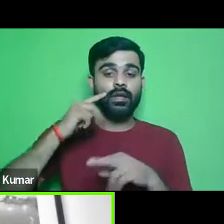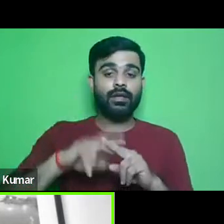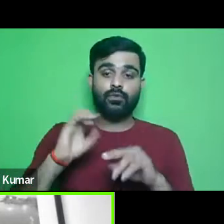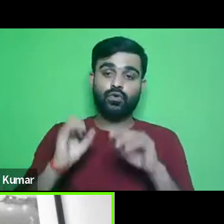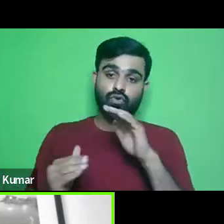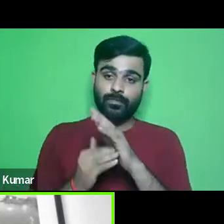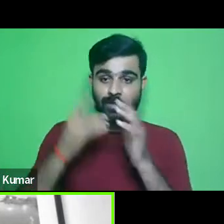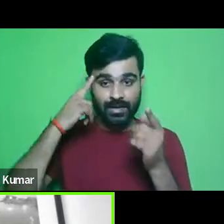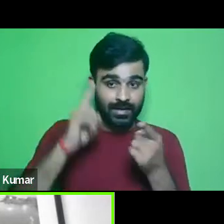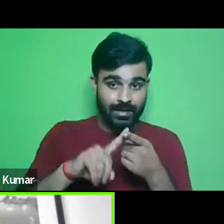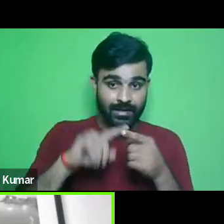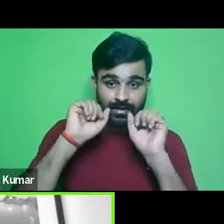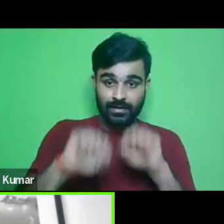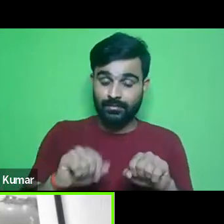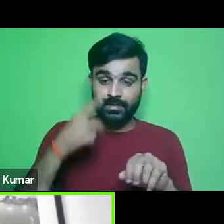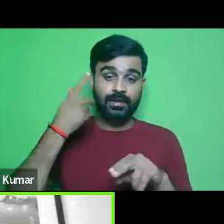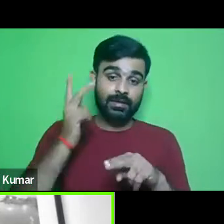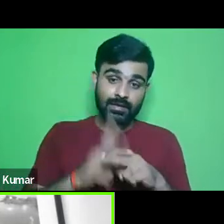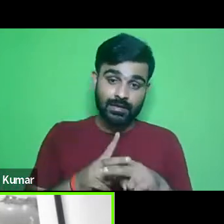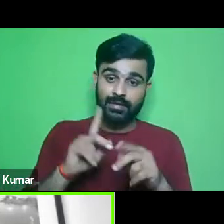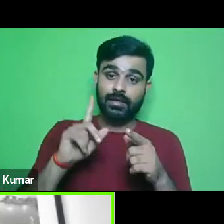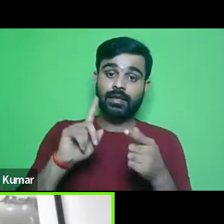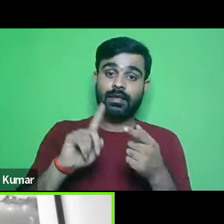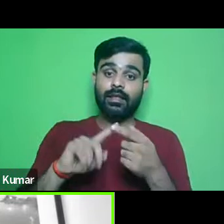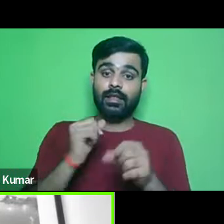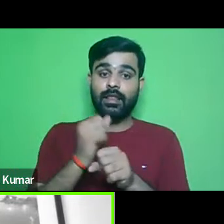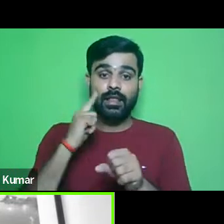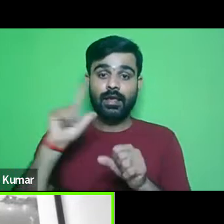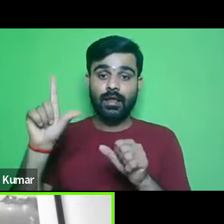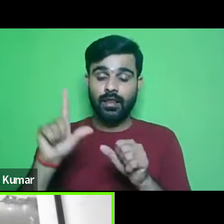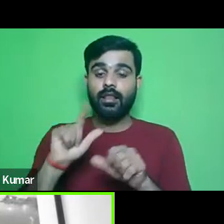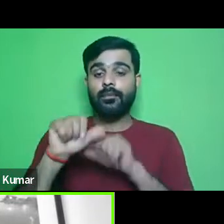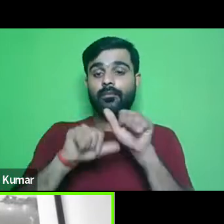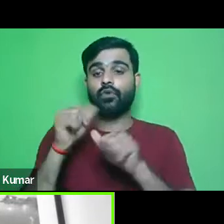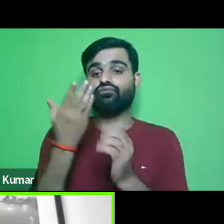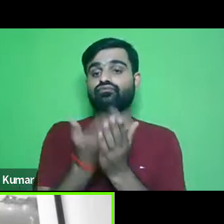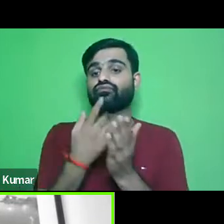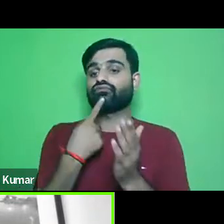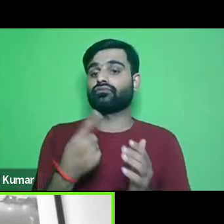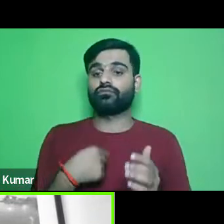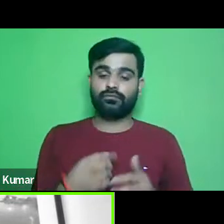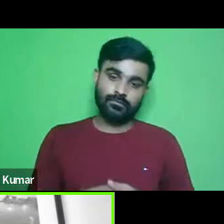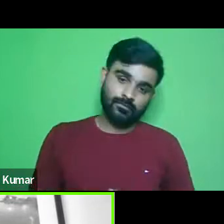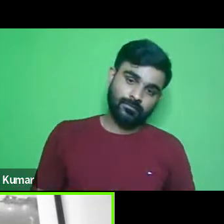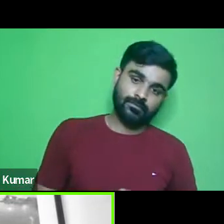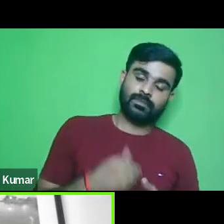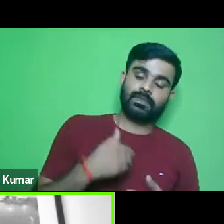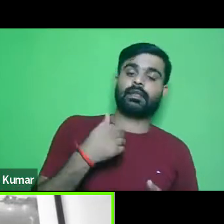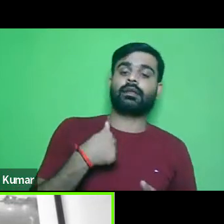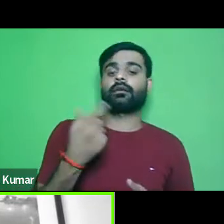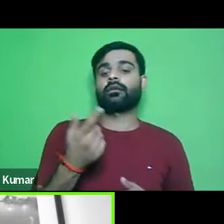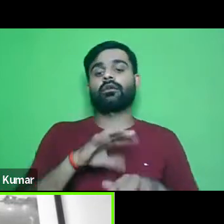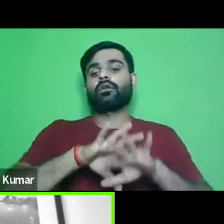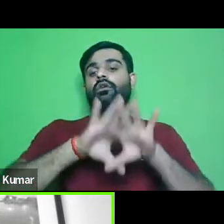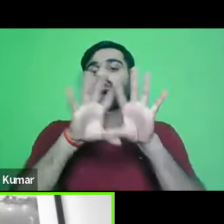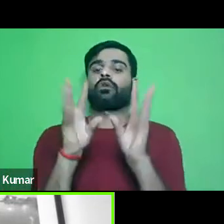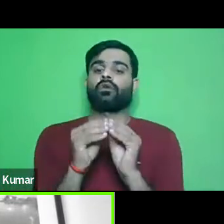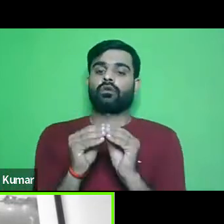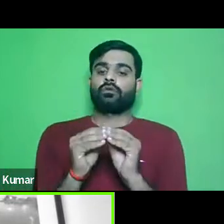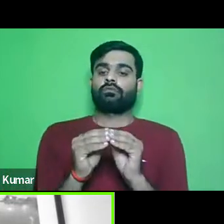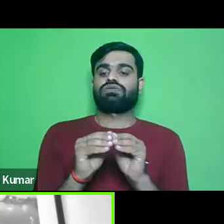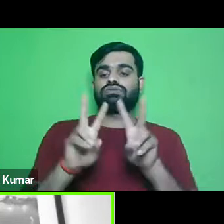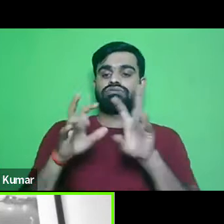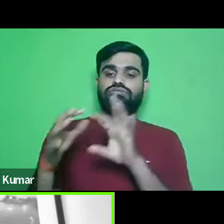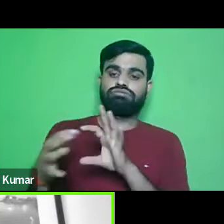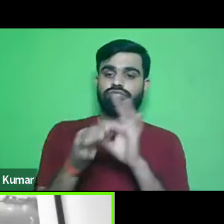contractually agreed to them can still be illegal because of the harm that they cause you. So I think that the overall, like the sentiment